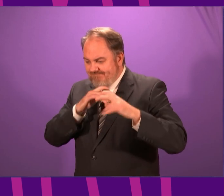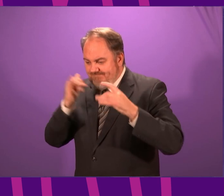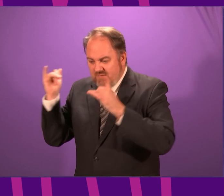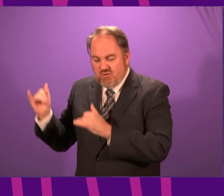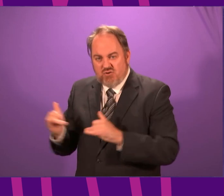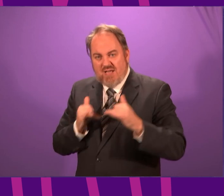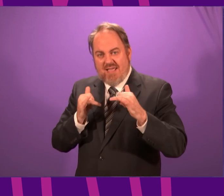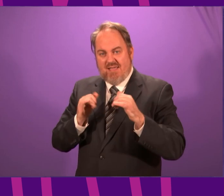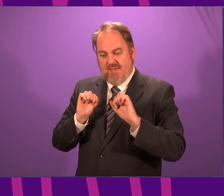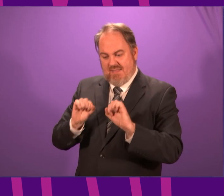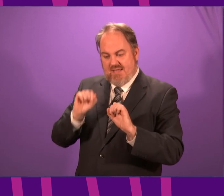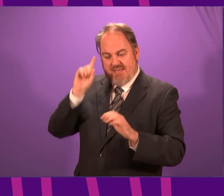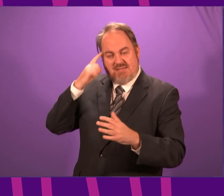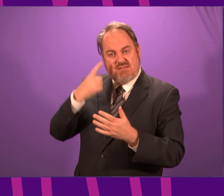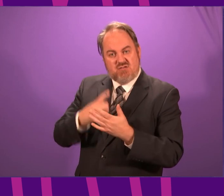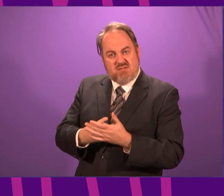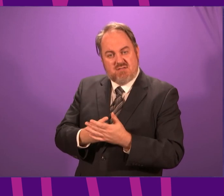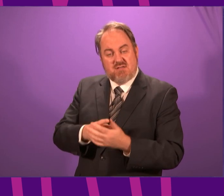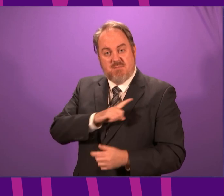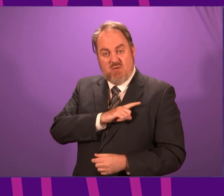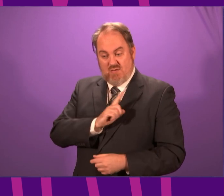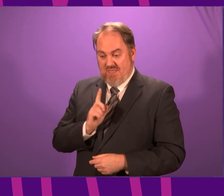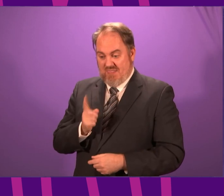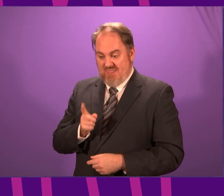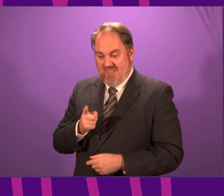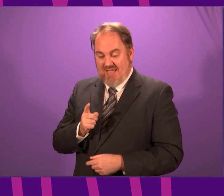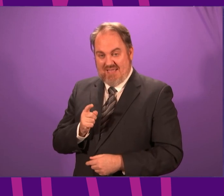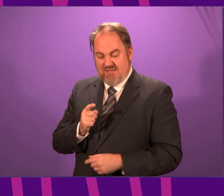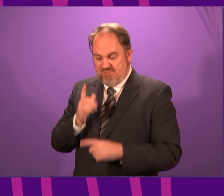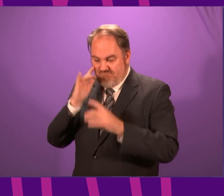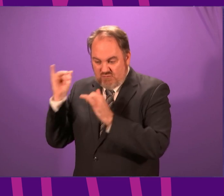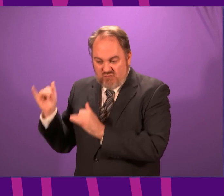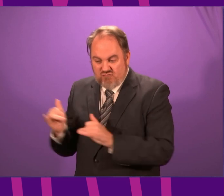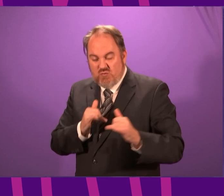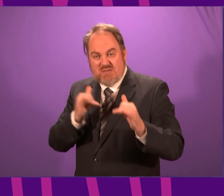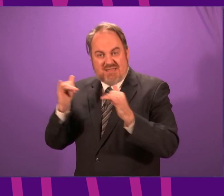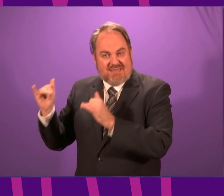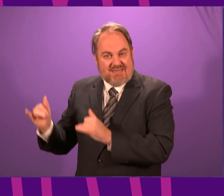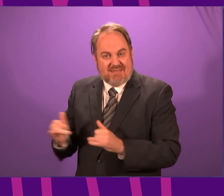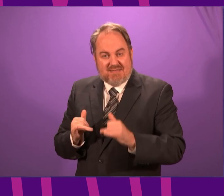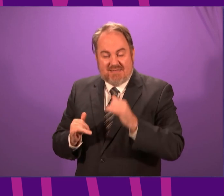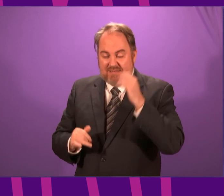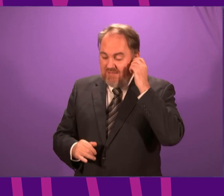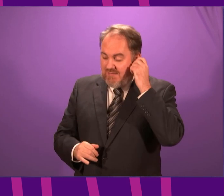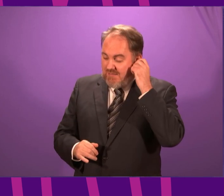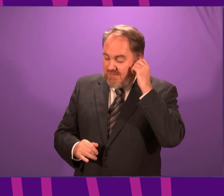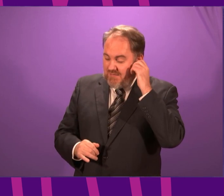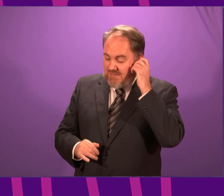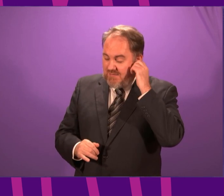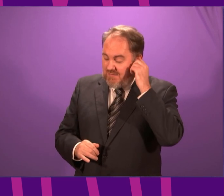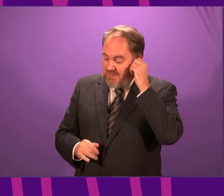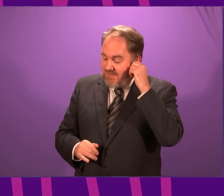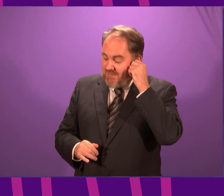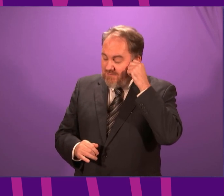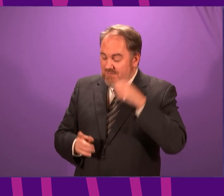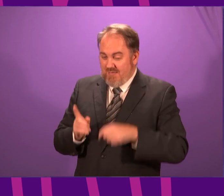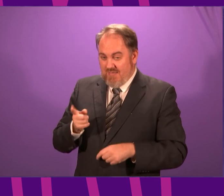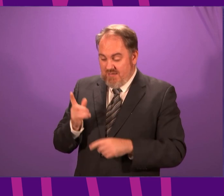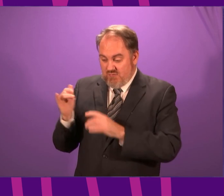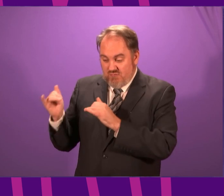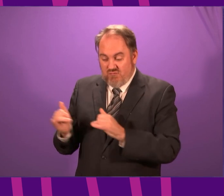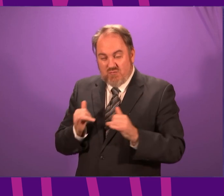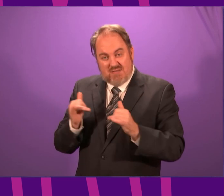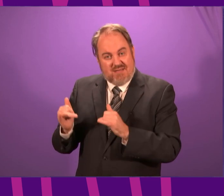Government's decisions will be. Because that scrutiny point, and I do accept what the Labour Party is saying on this basis, the